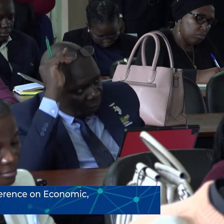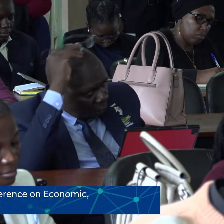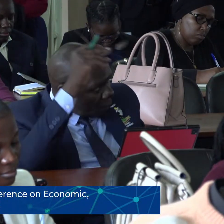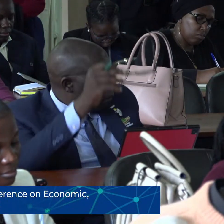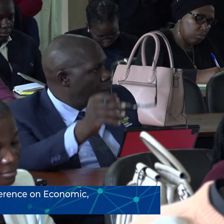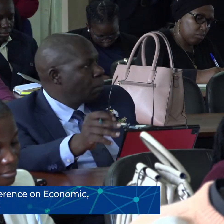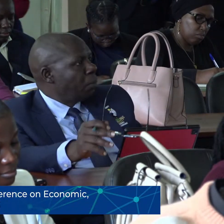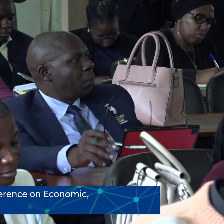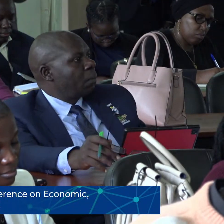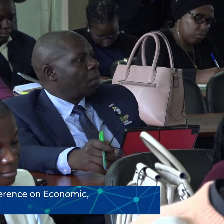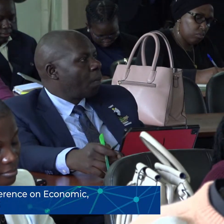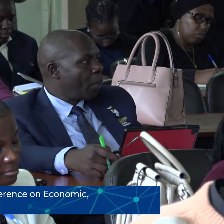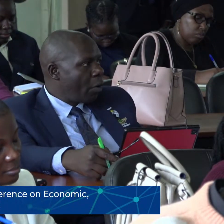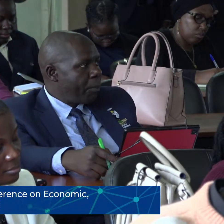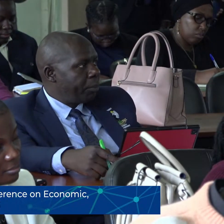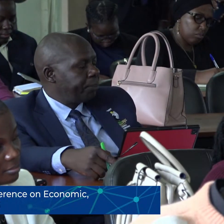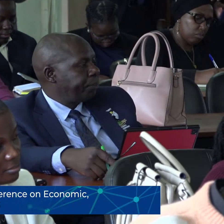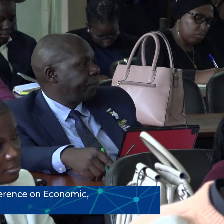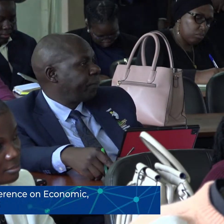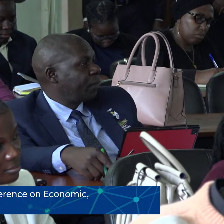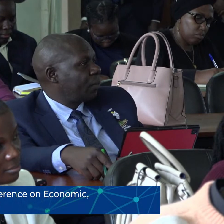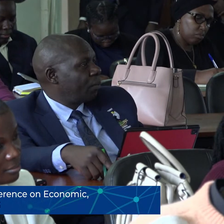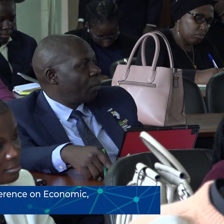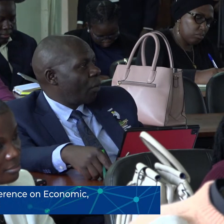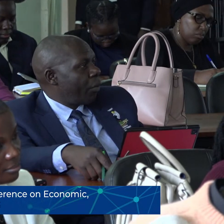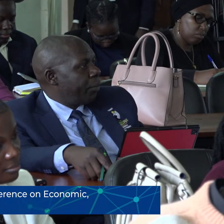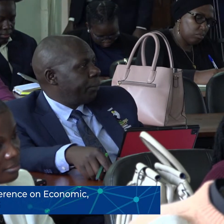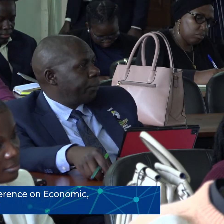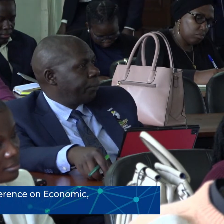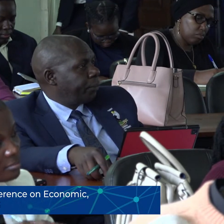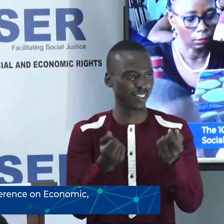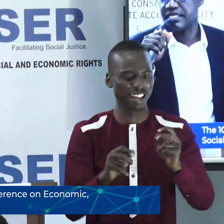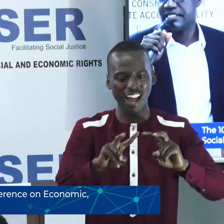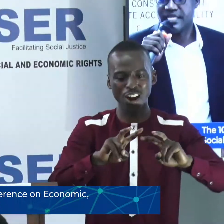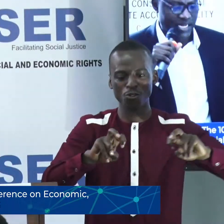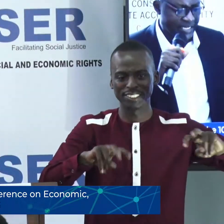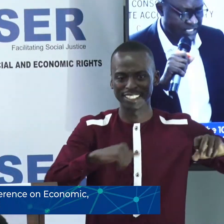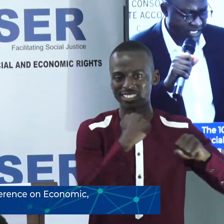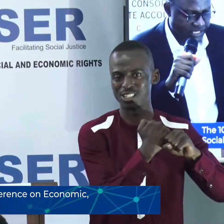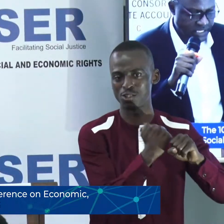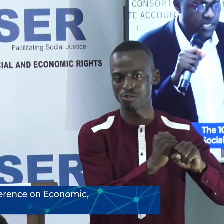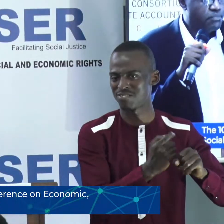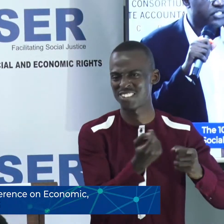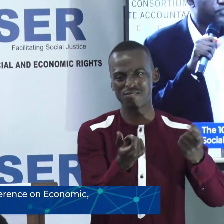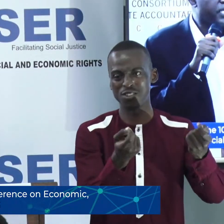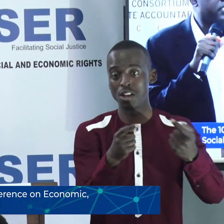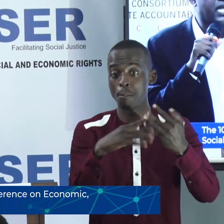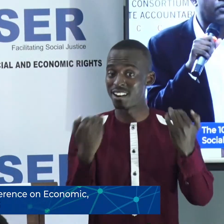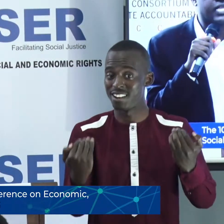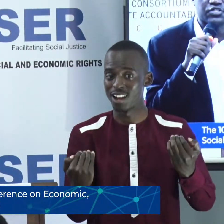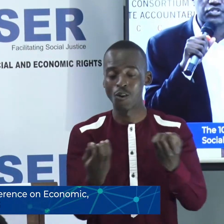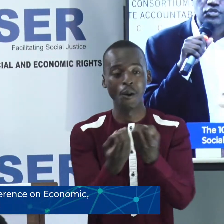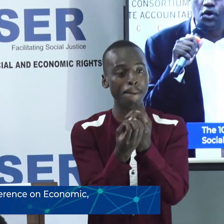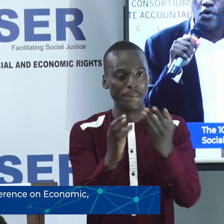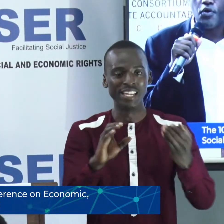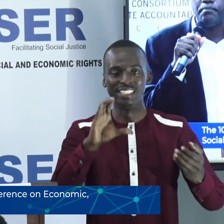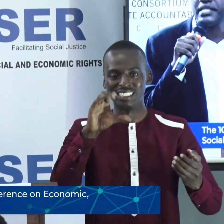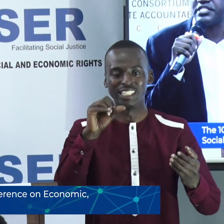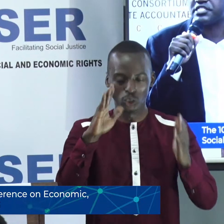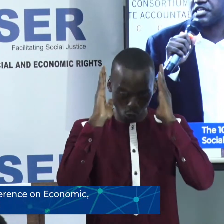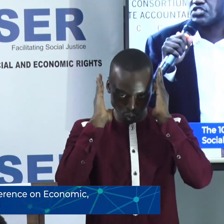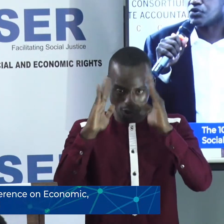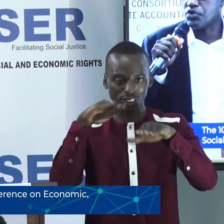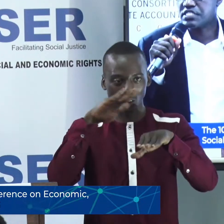on the agenda of the projects and research that they undertake. But right now, there are so